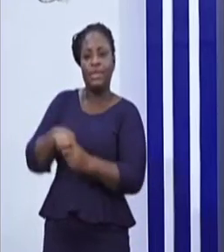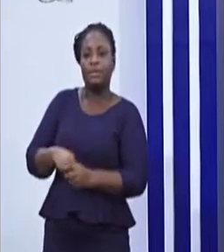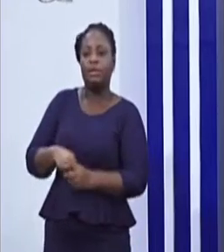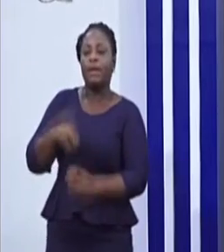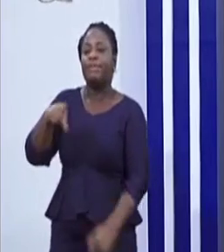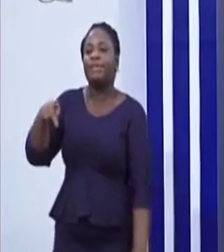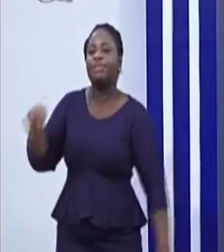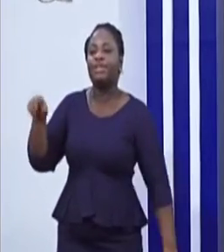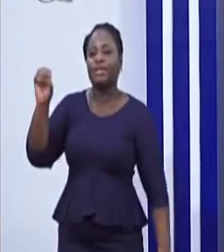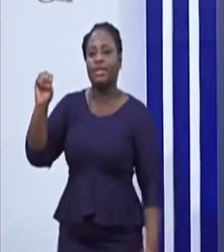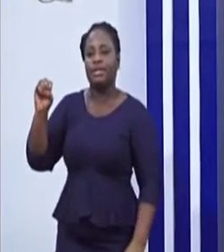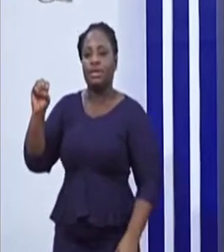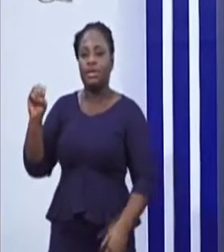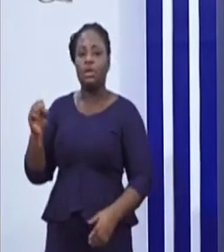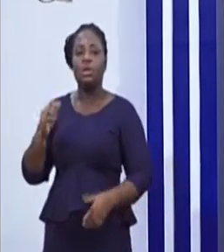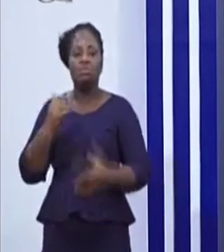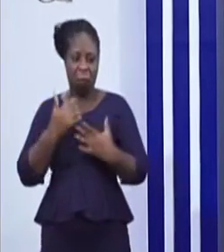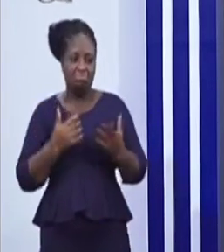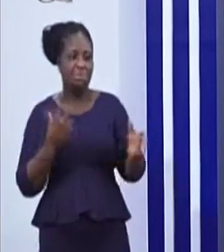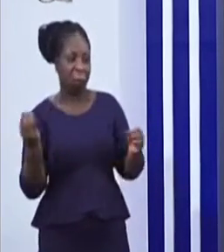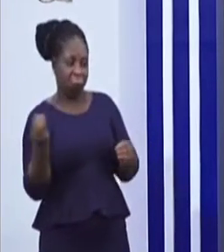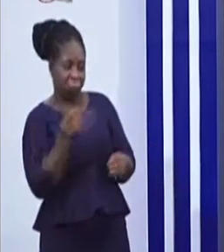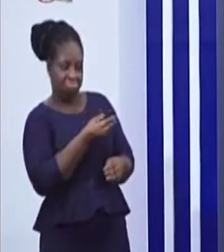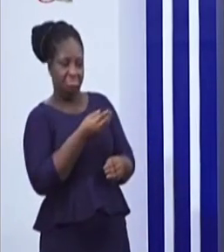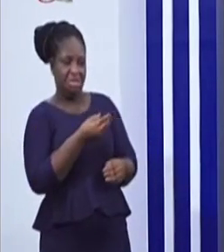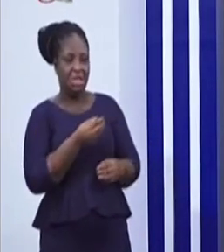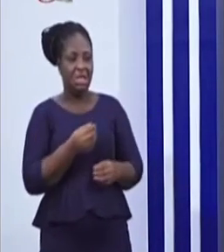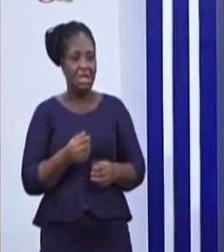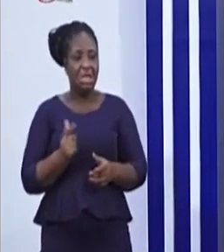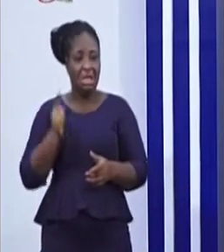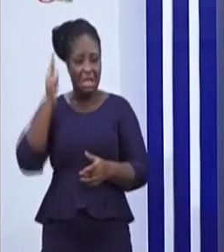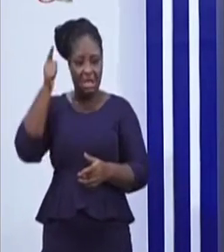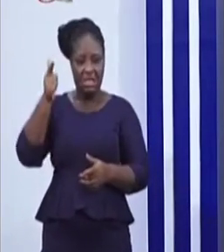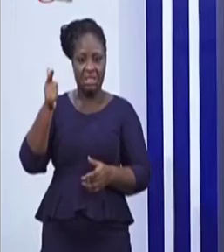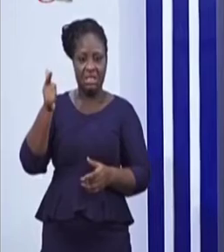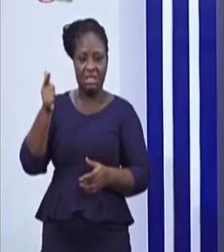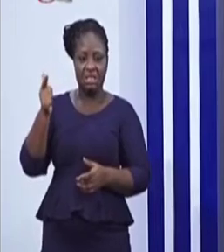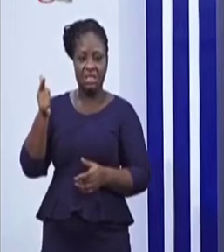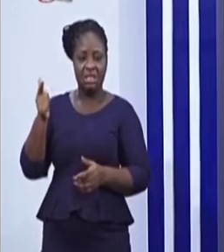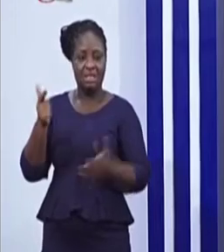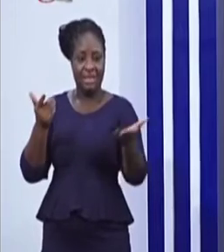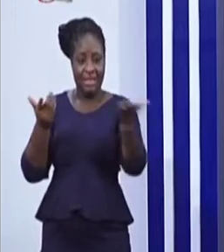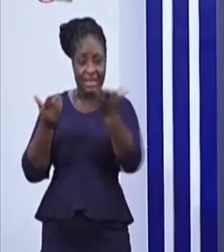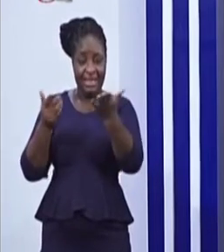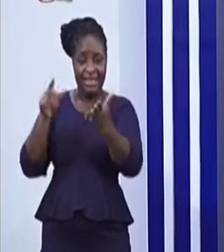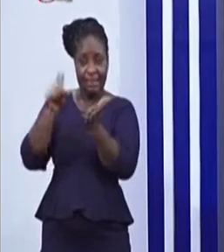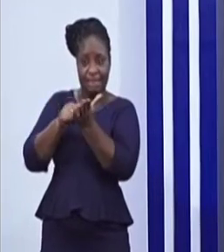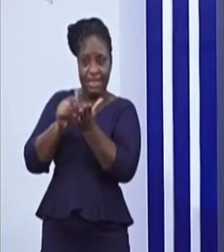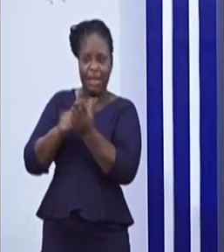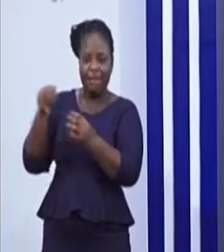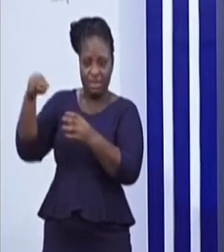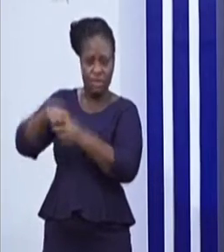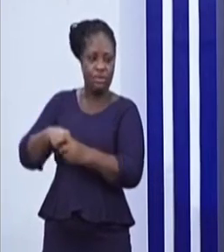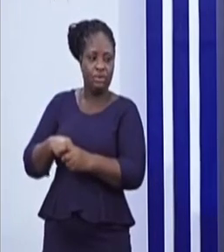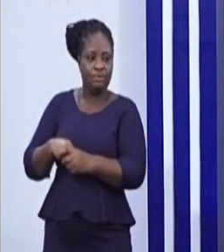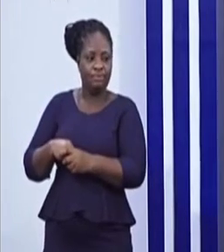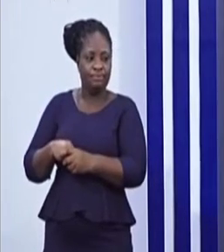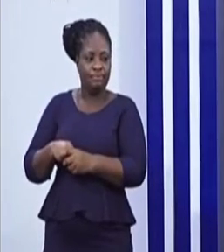PPE distribution. We'll quickly take it under advisement. Dr. Abuaje, these are also frontline workers. We have to include them.